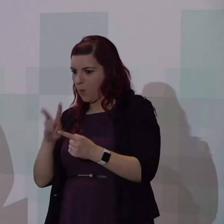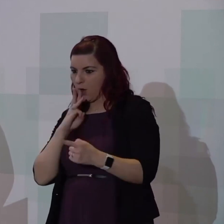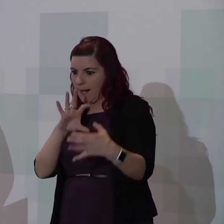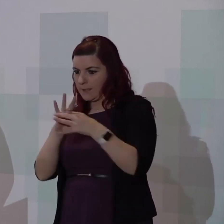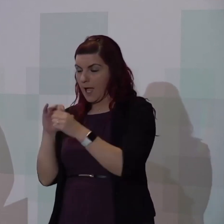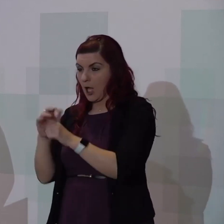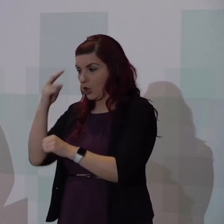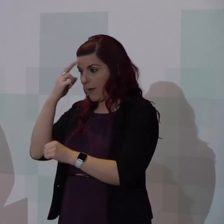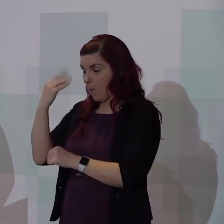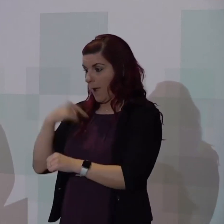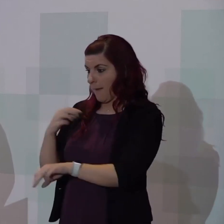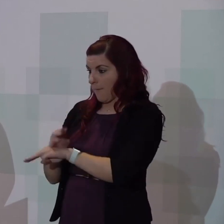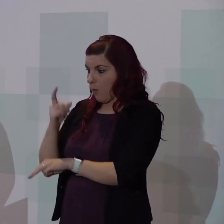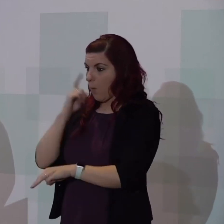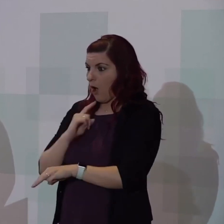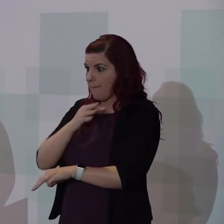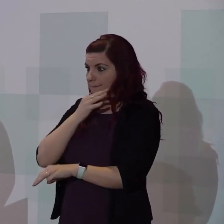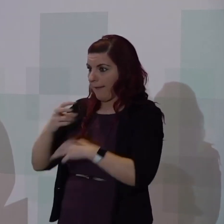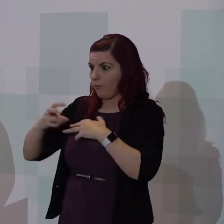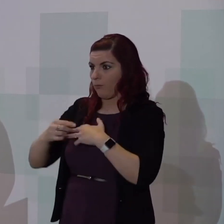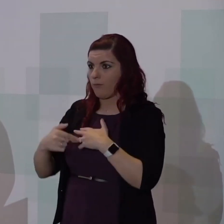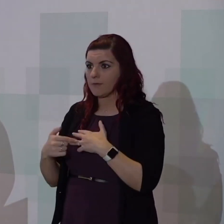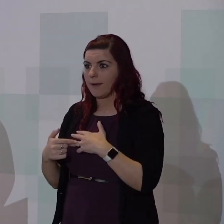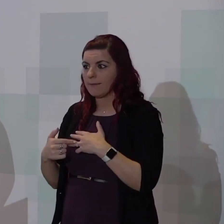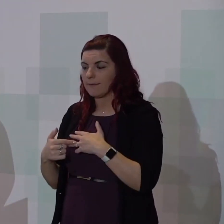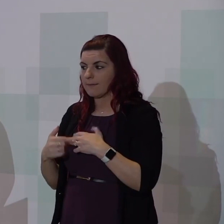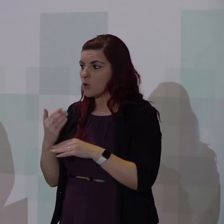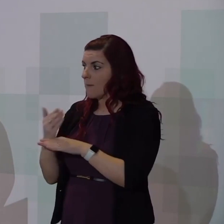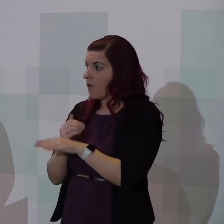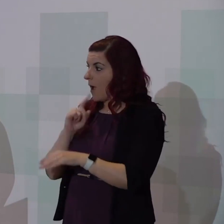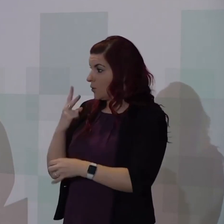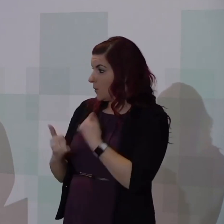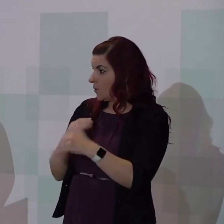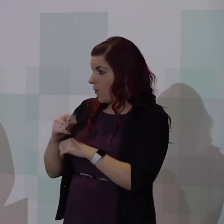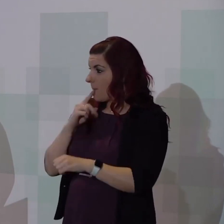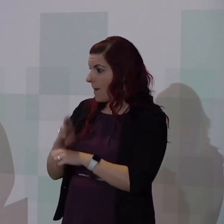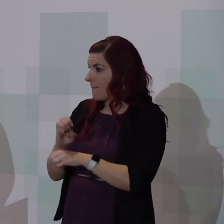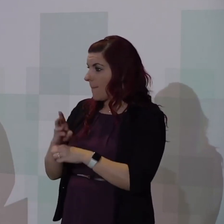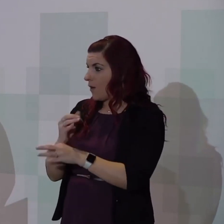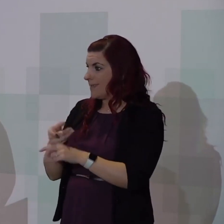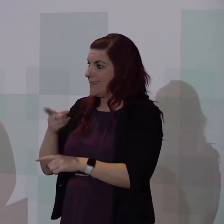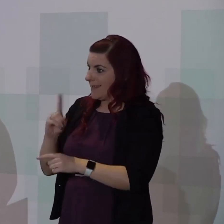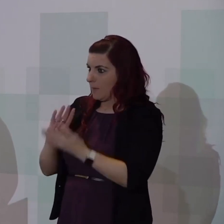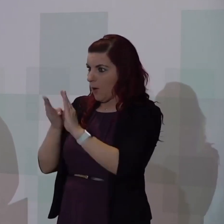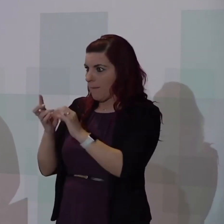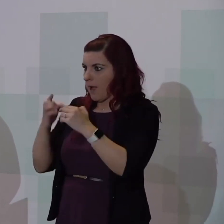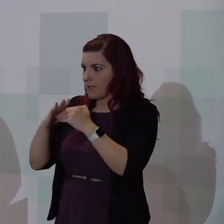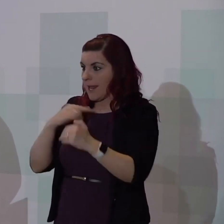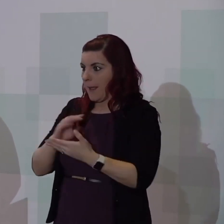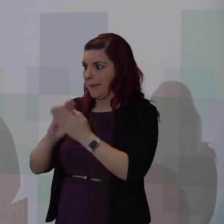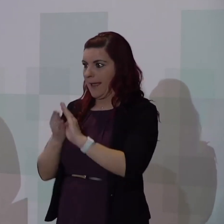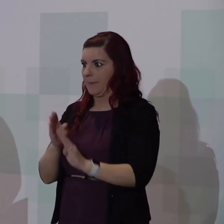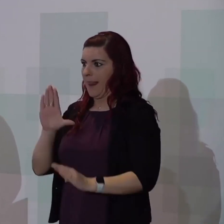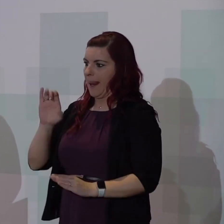my mother wore a wedding ring. Before I was 2 years old, my parents got married and I became legitimate, or in other words,